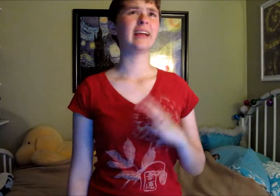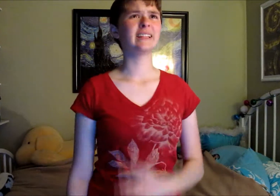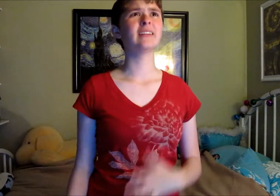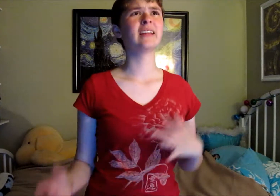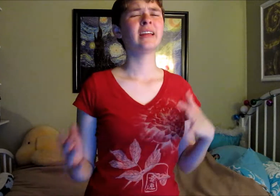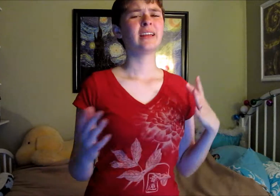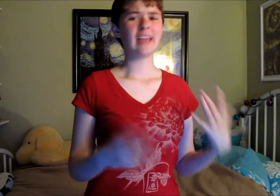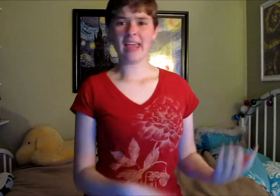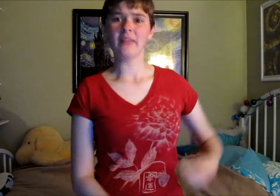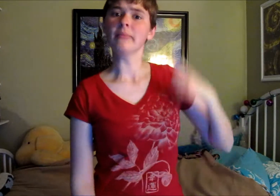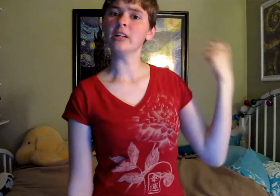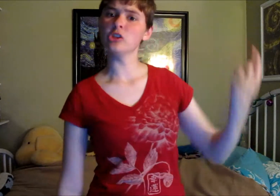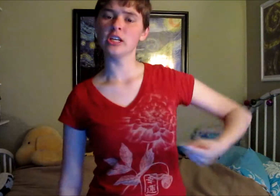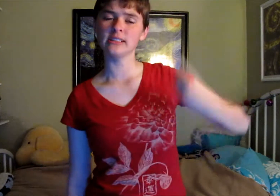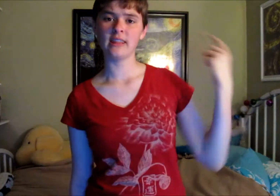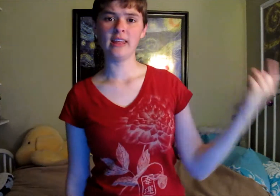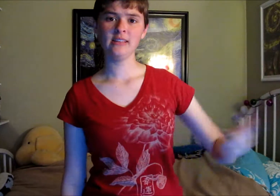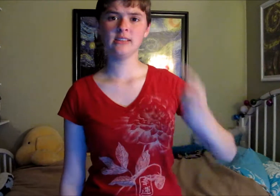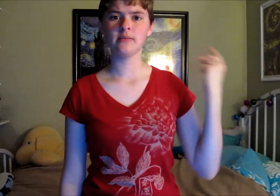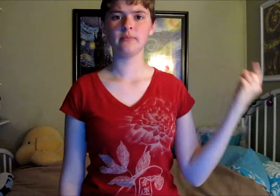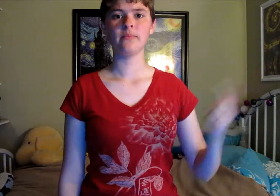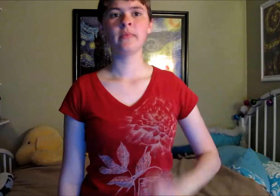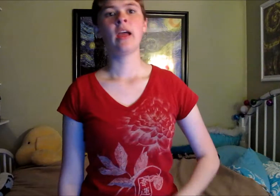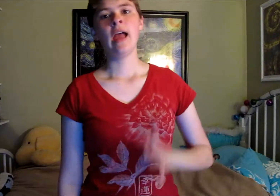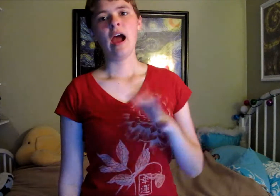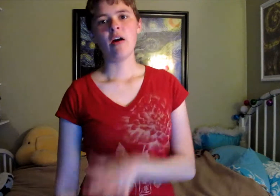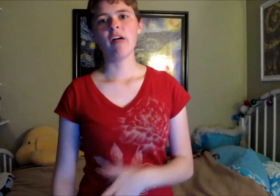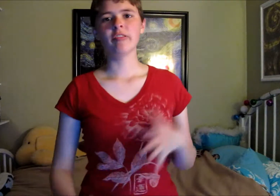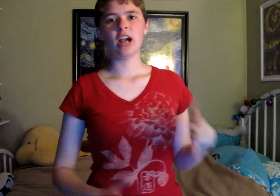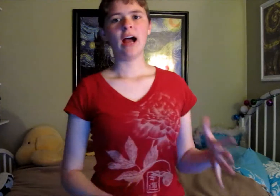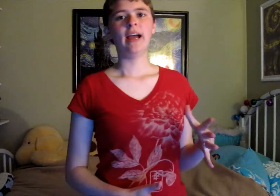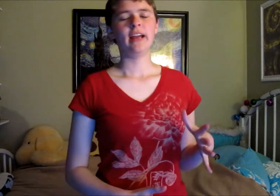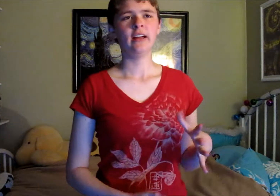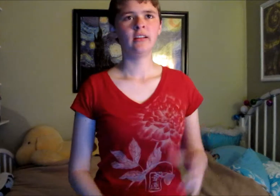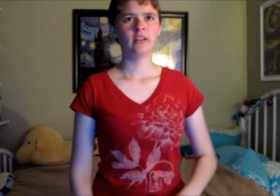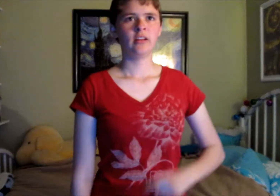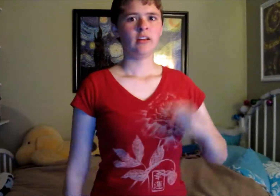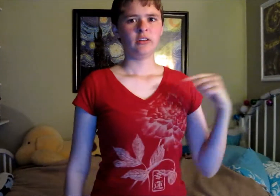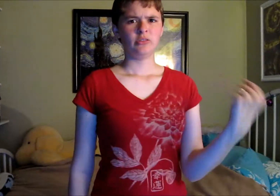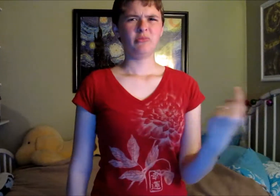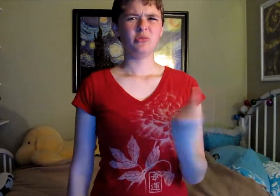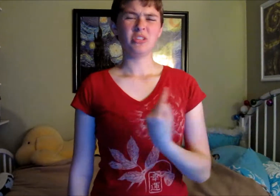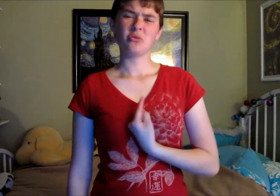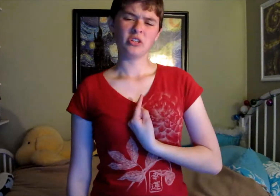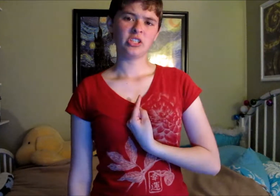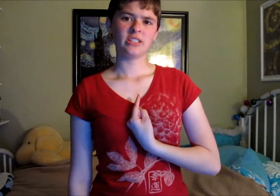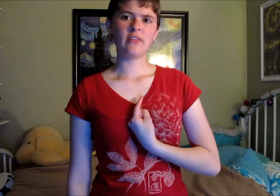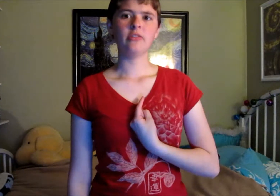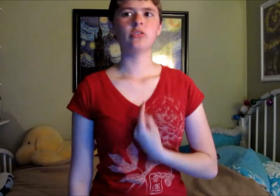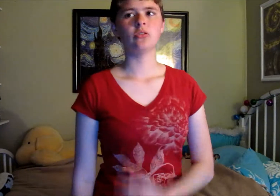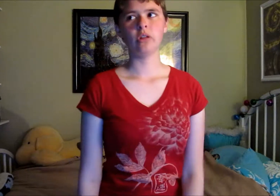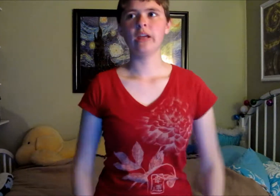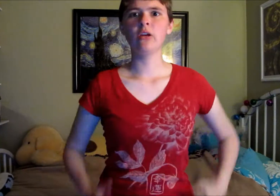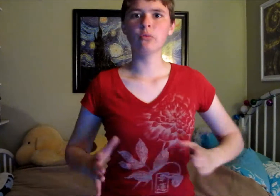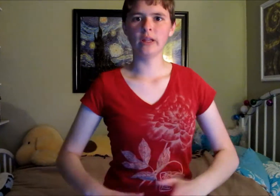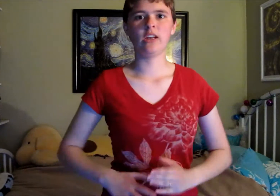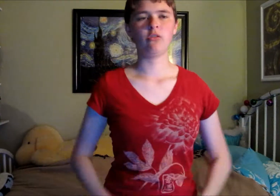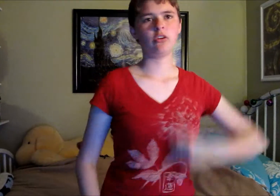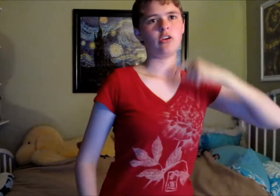It can be just this. However, I do it towards yourself so they really know you're talking